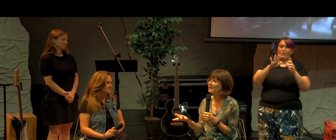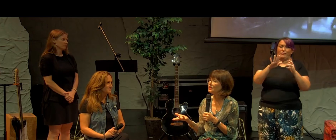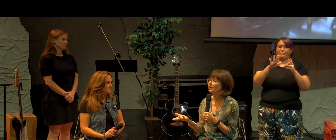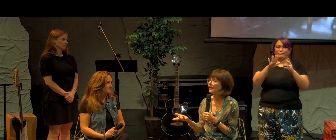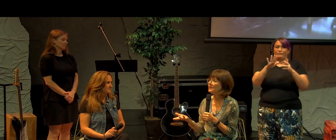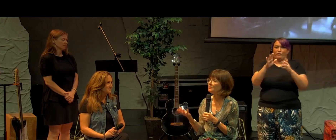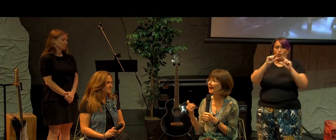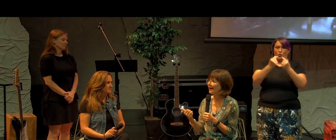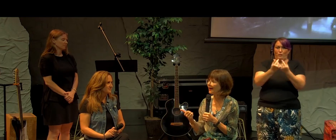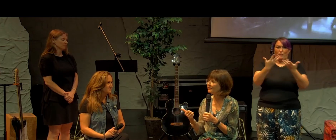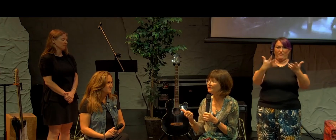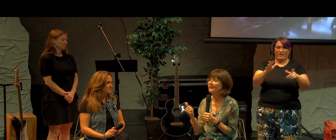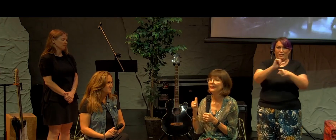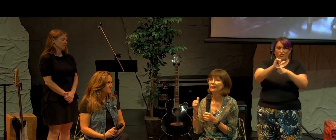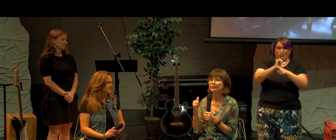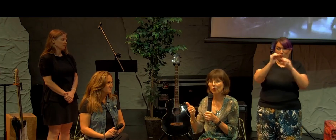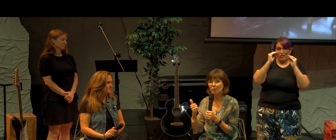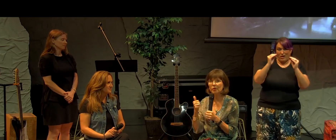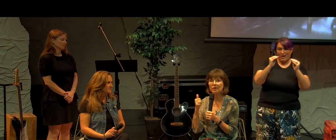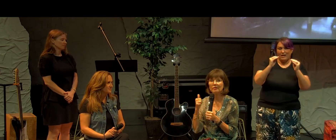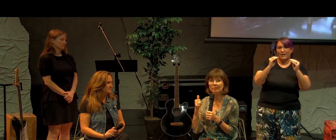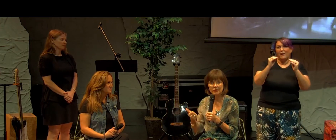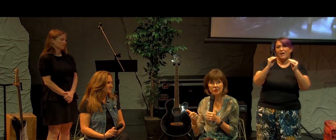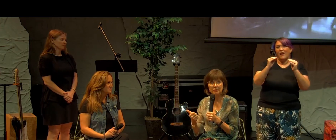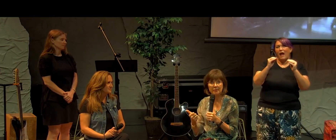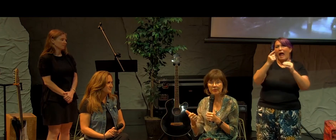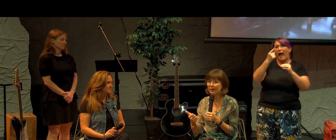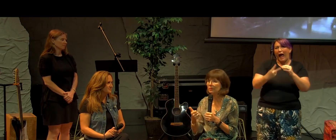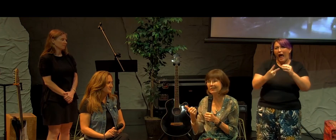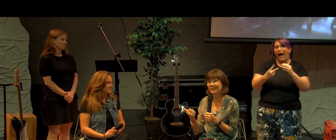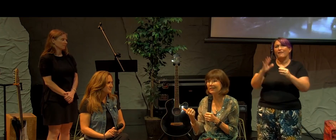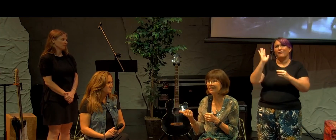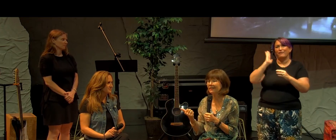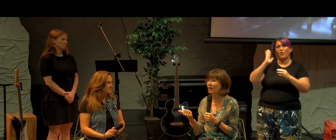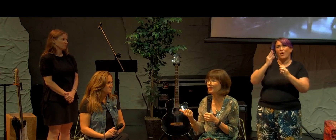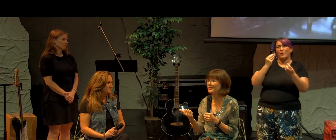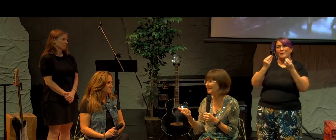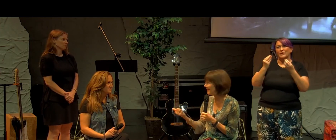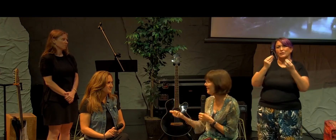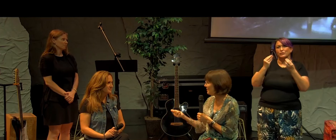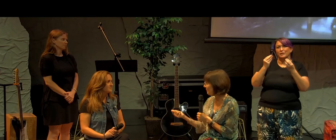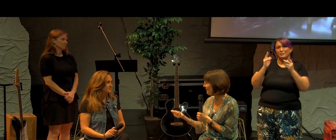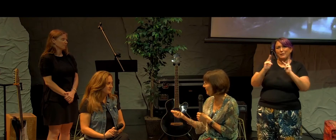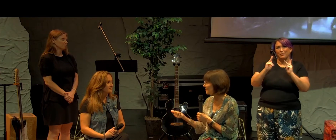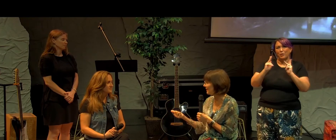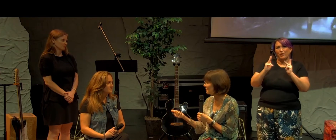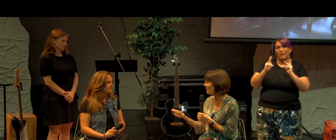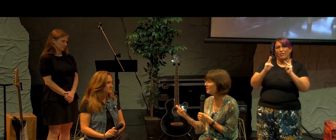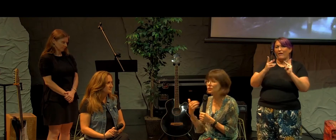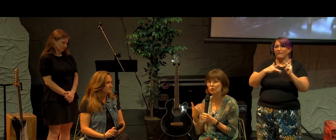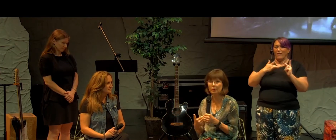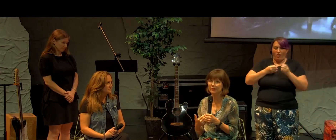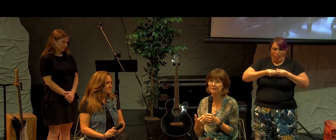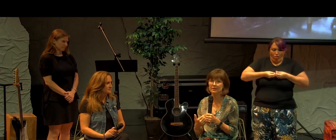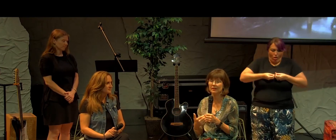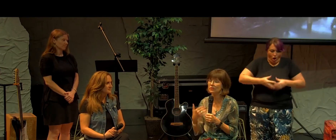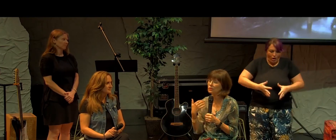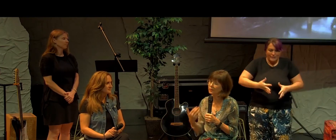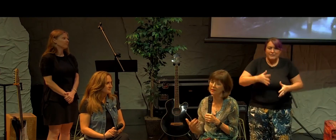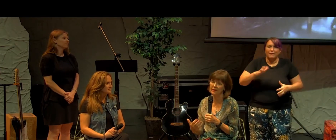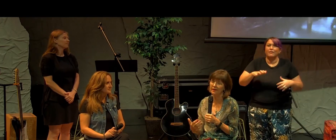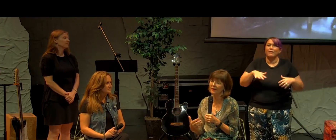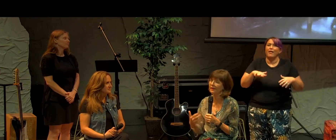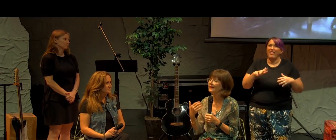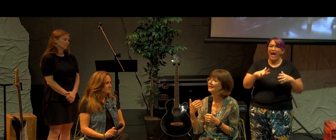trained turned out to be half former ministry people that were really kind of lost and needing to reinvent themselves, but super gifted and